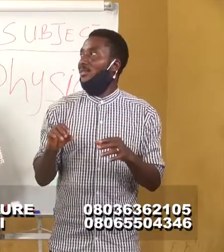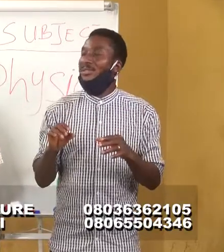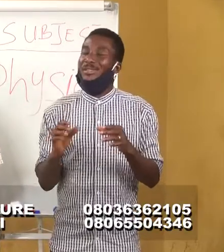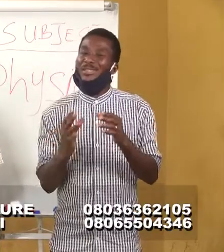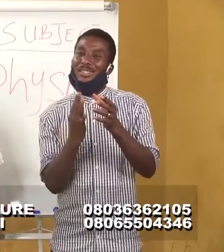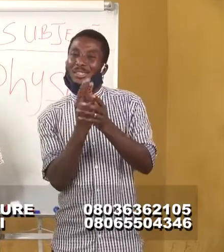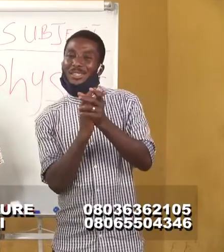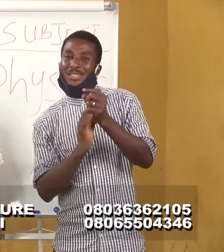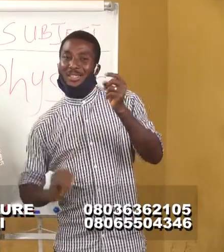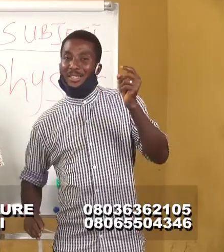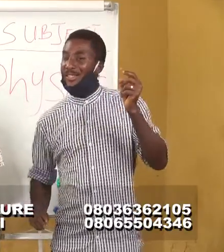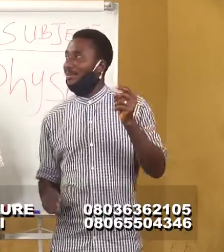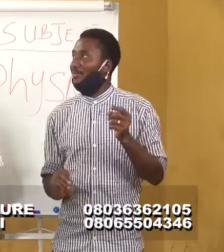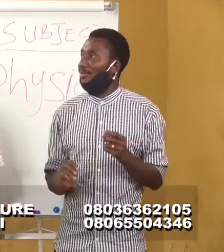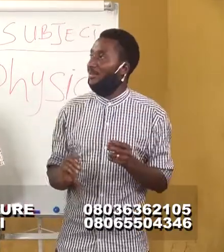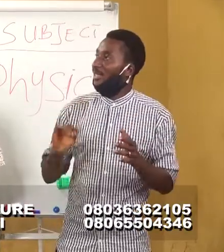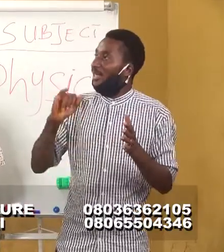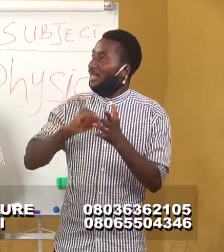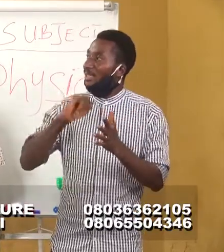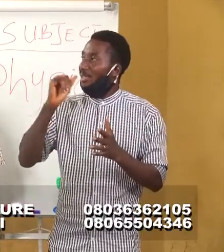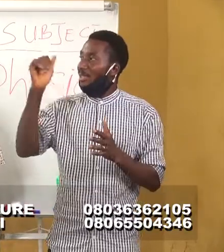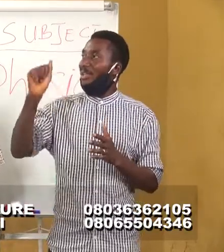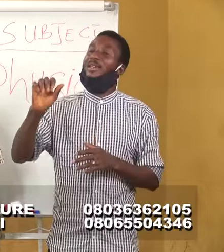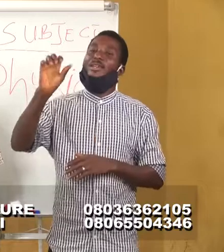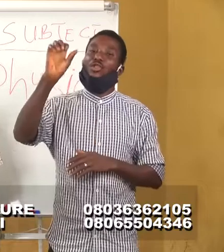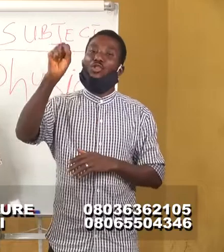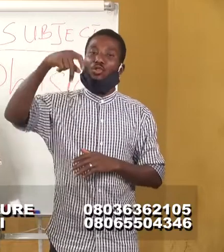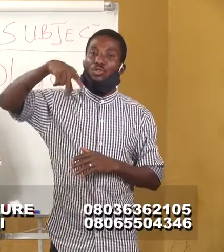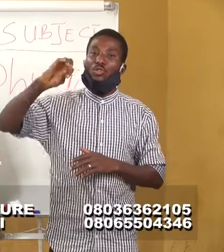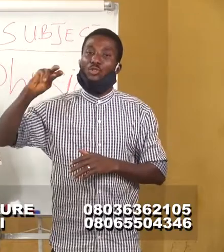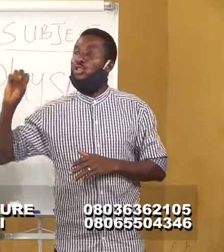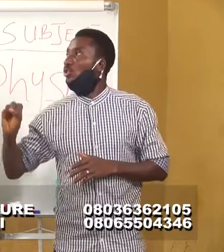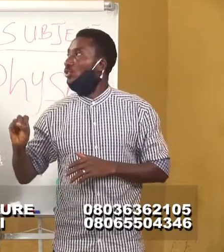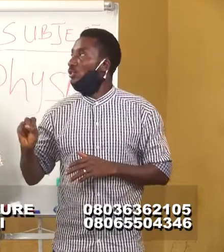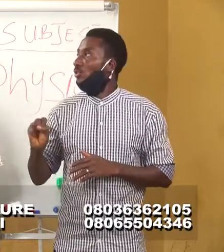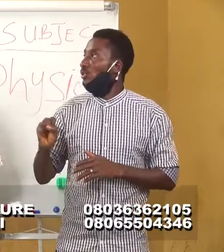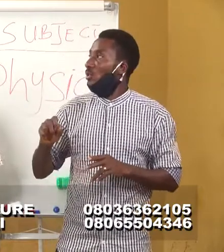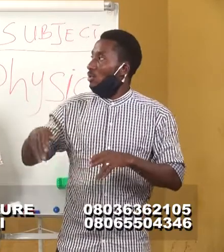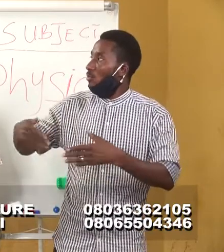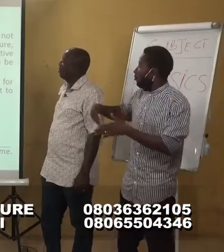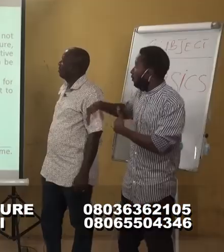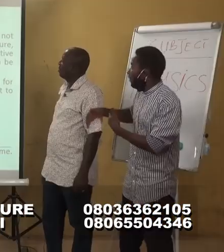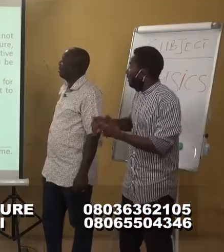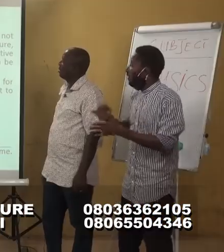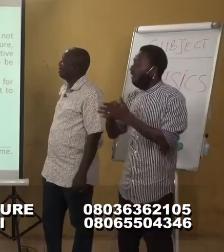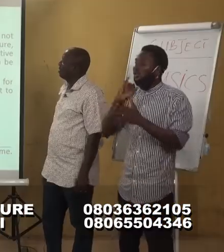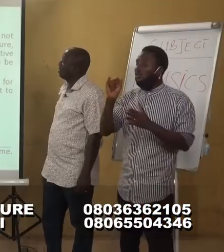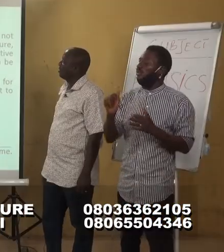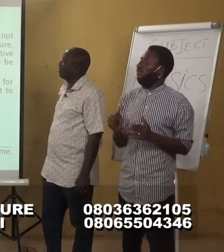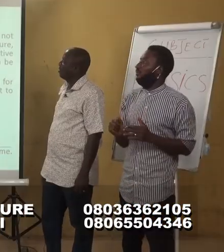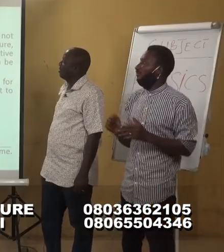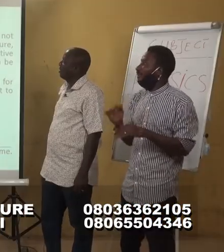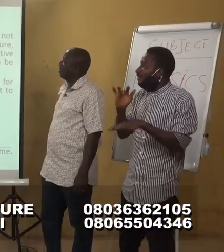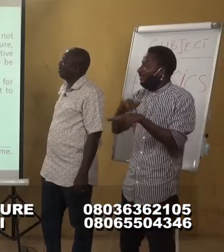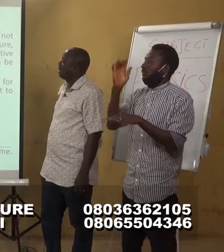Radioactivity is a spontaneous process. It is not affected by external factors such as